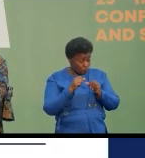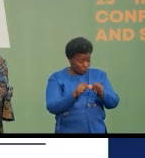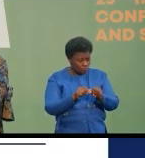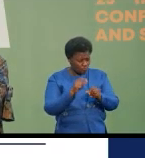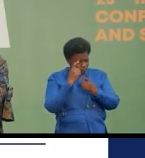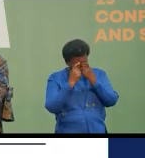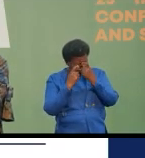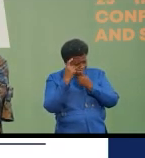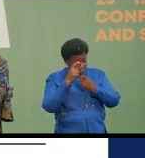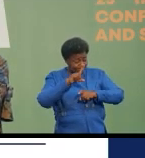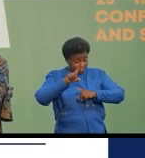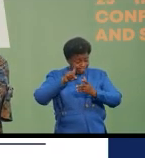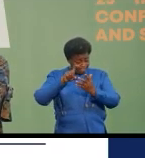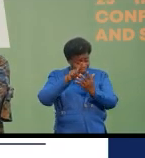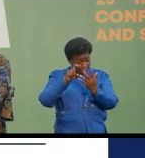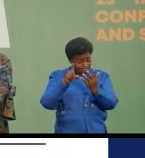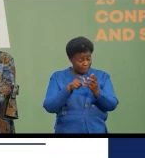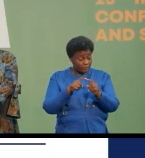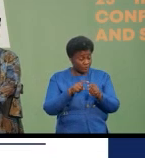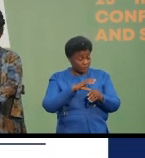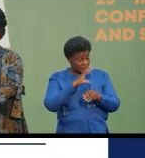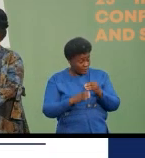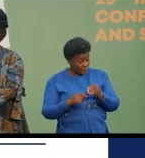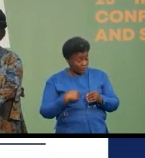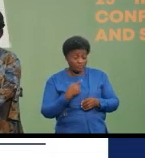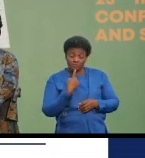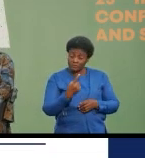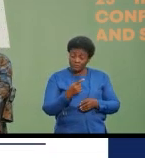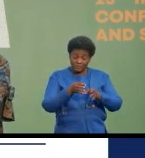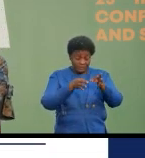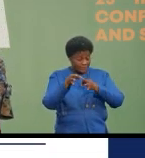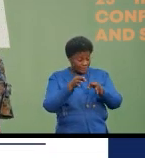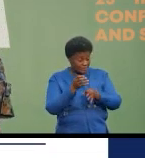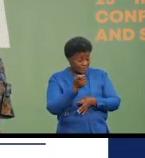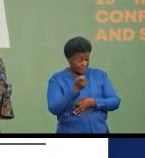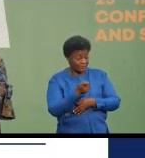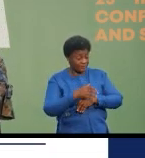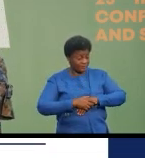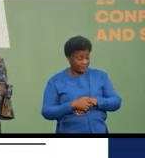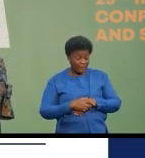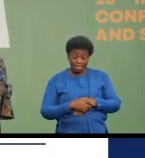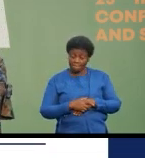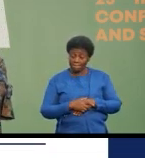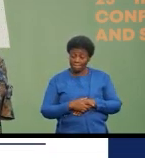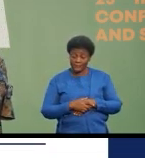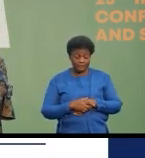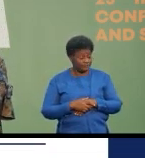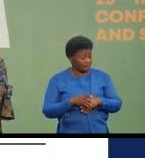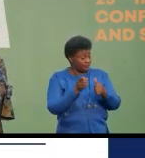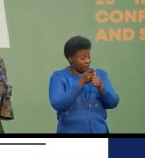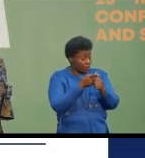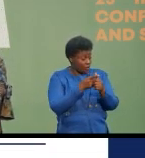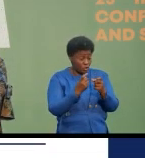those questions. And as I end, I just want to highlight a few key takeaway messages. The first is that